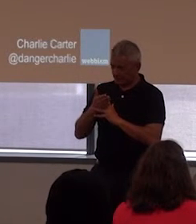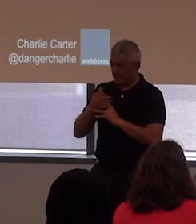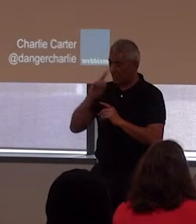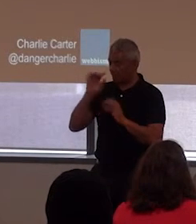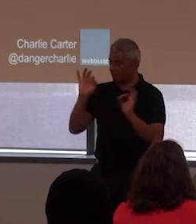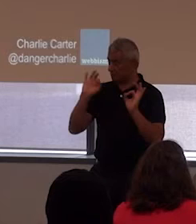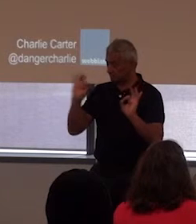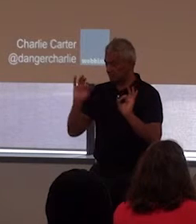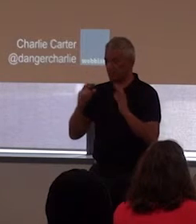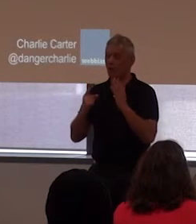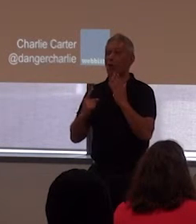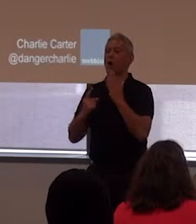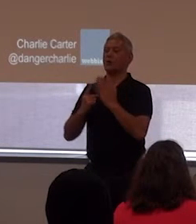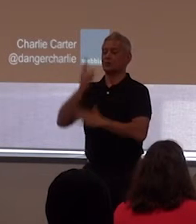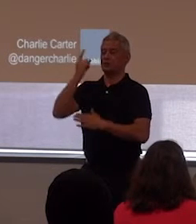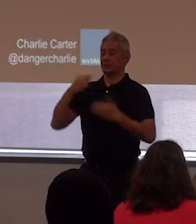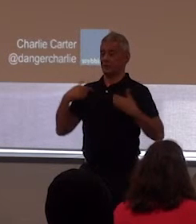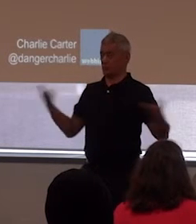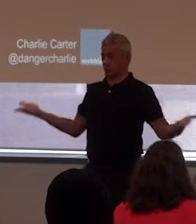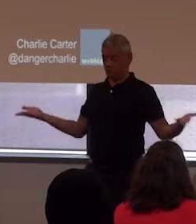opportunity to introduce that maybe where you work